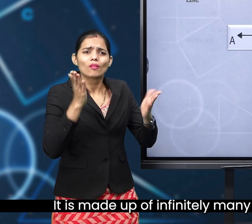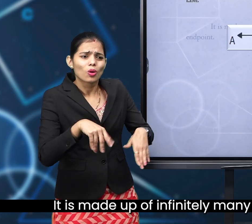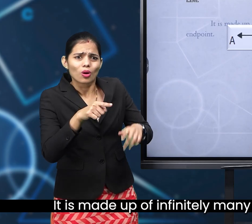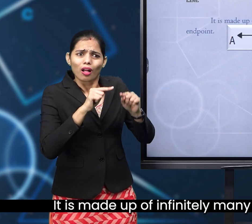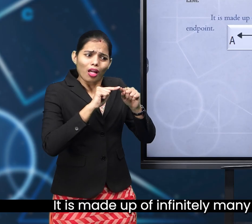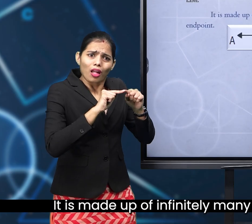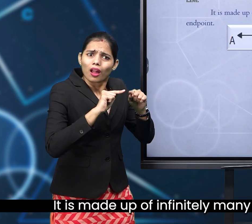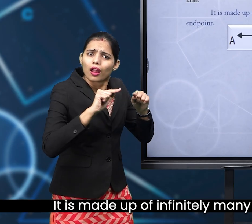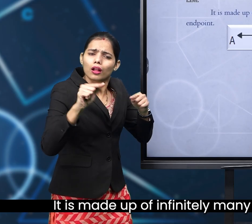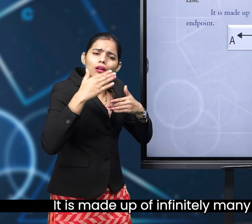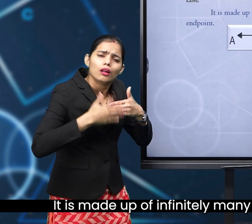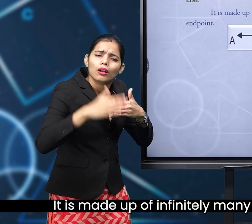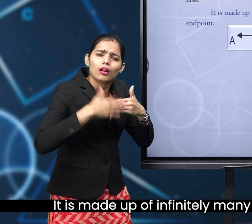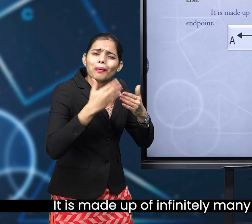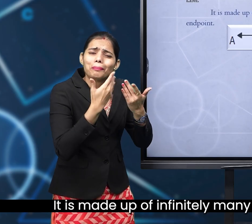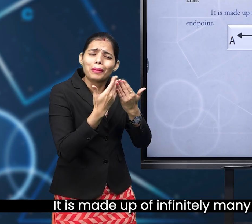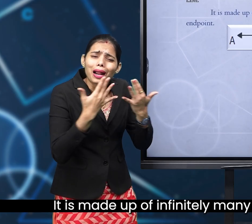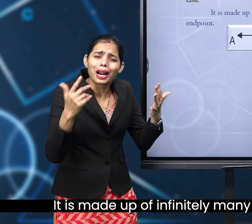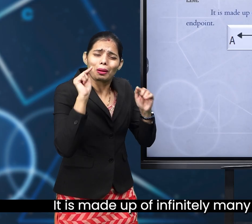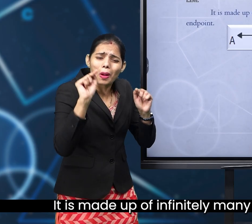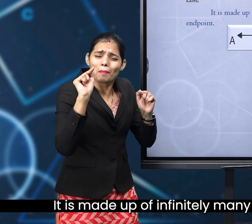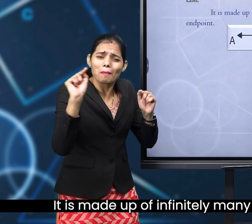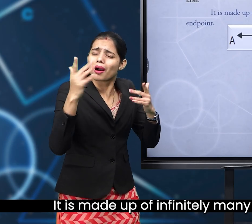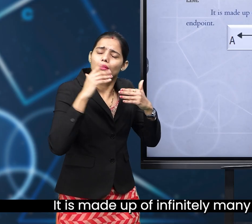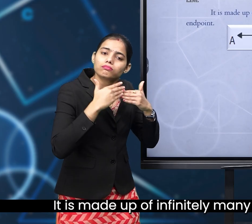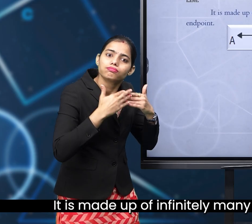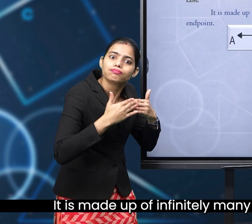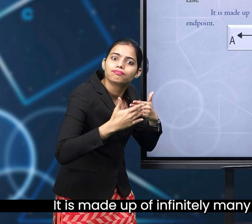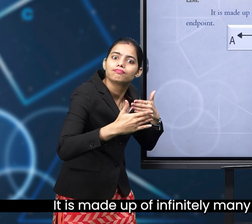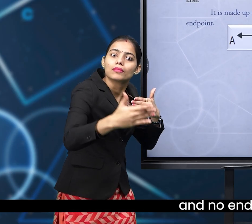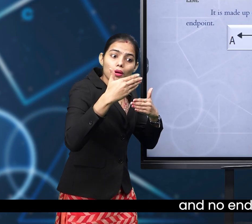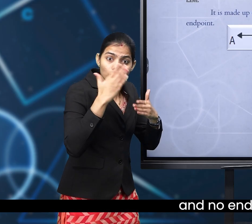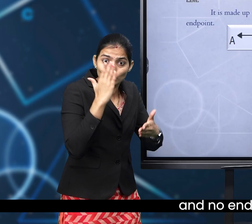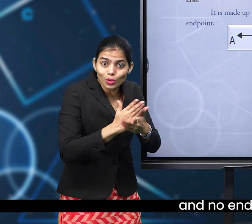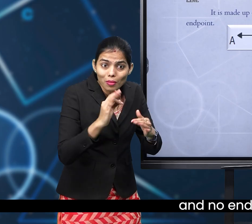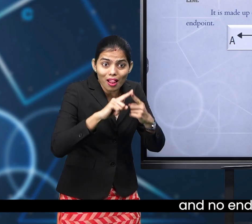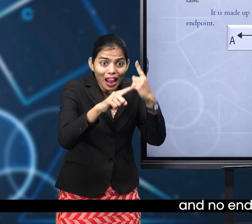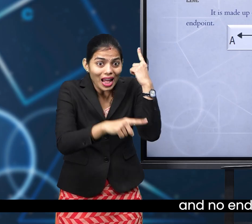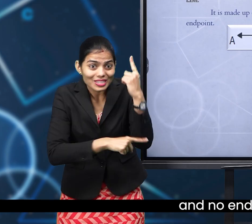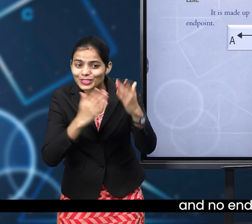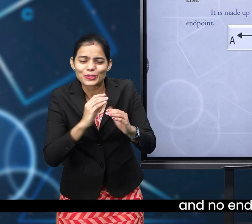It is made up of infinitely many points with infinite length and no